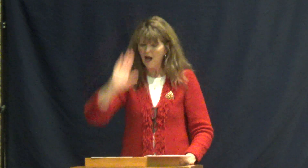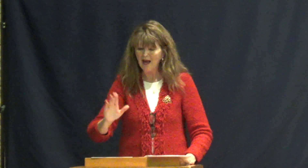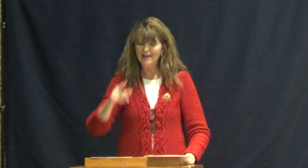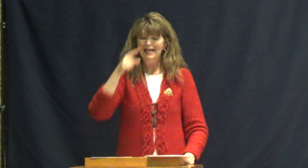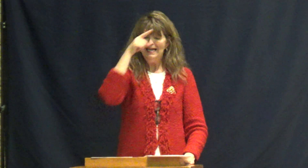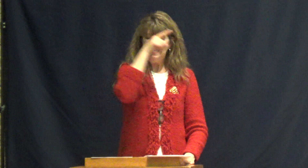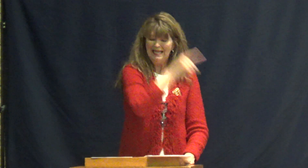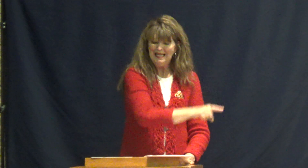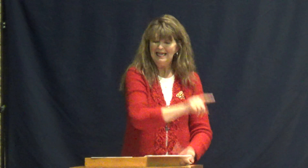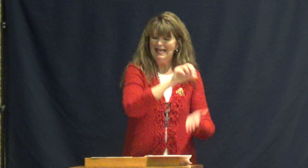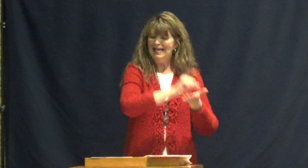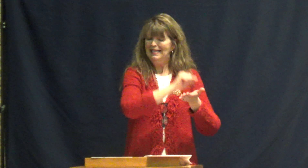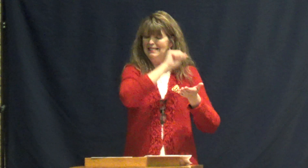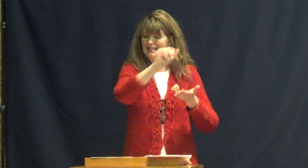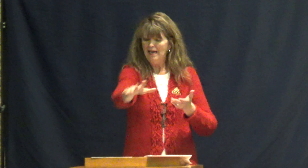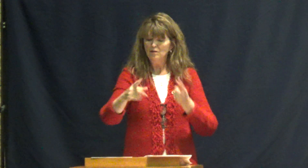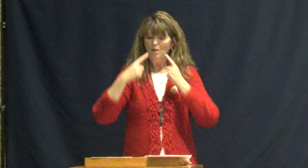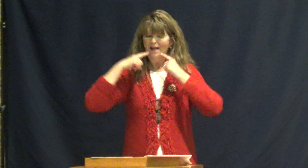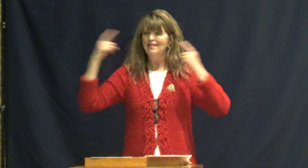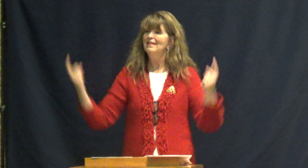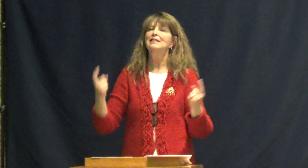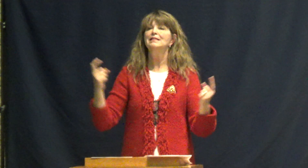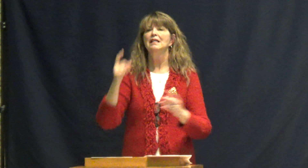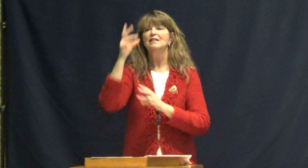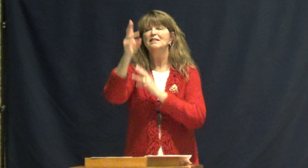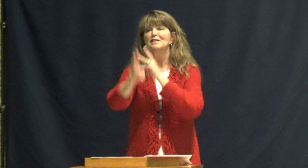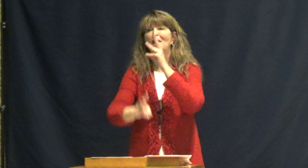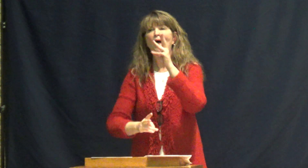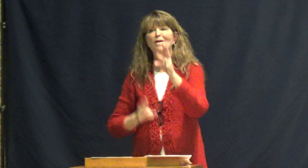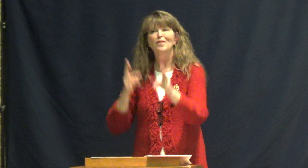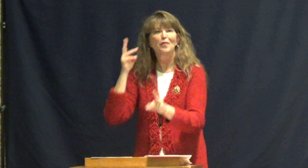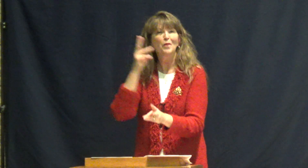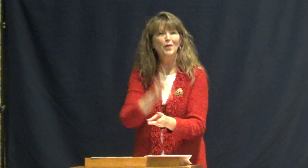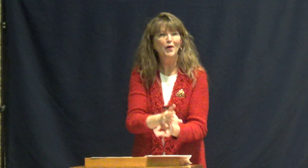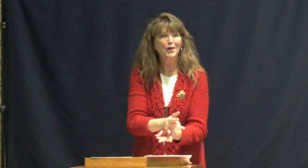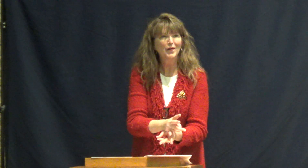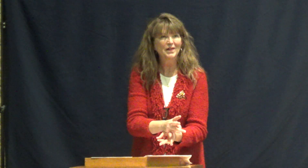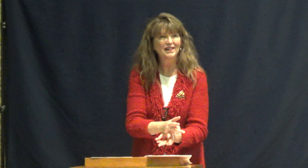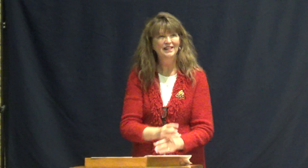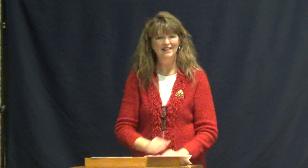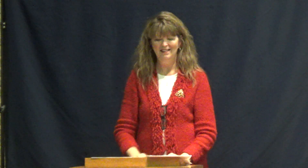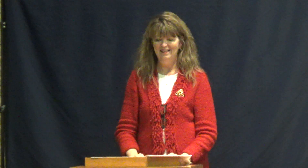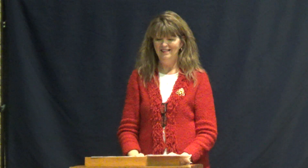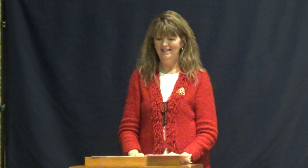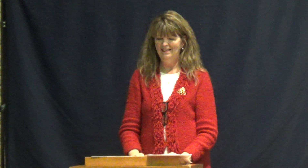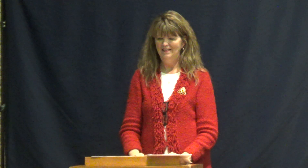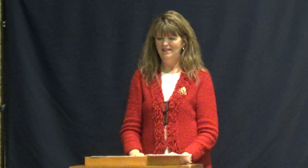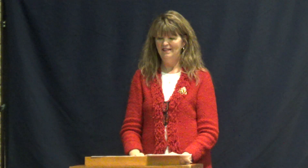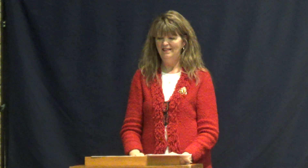Lamb of God who takes away the sin of the world."